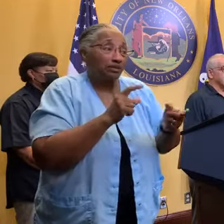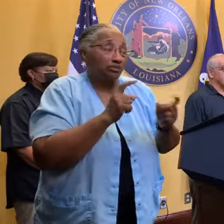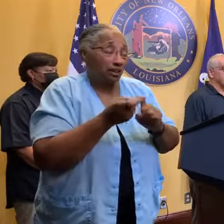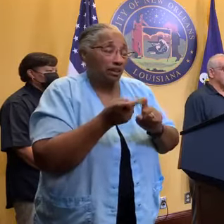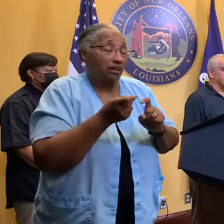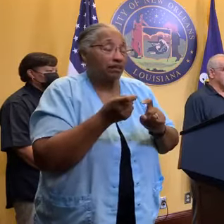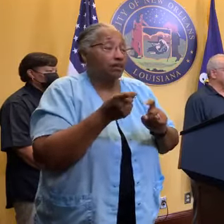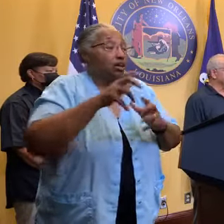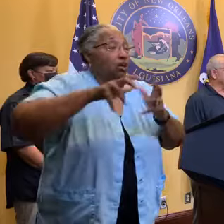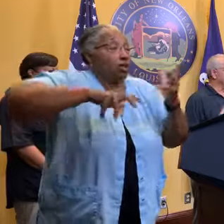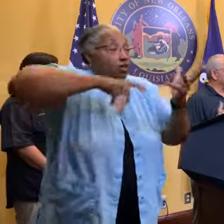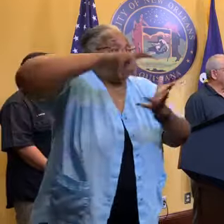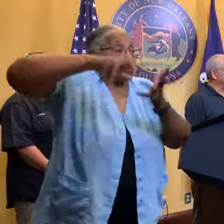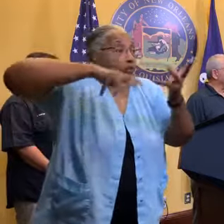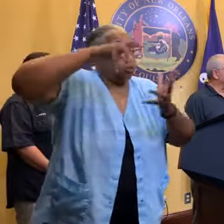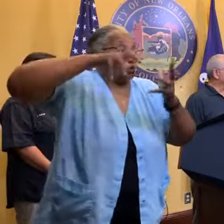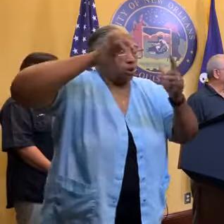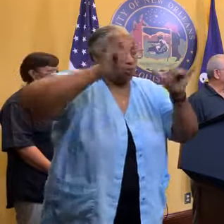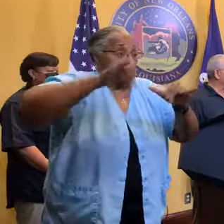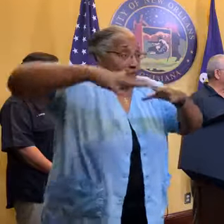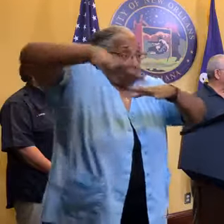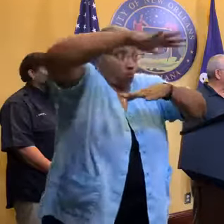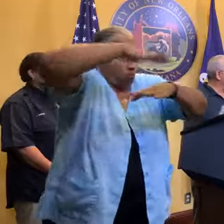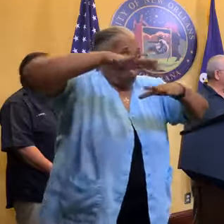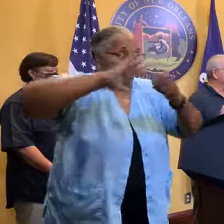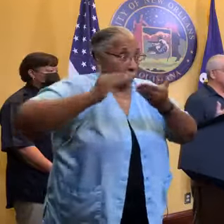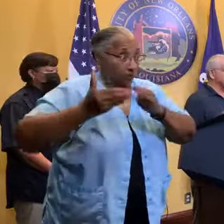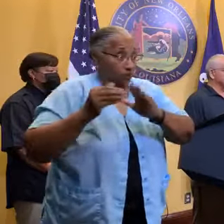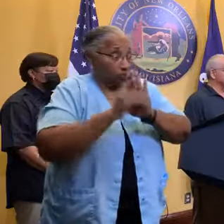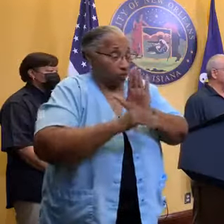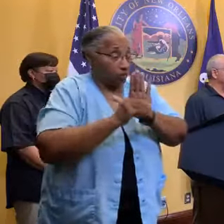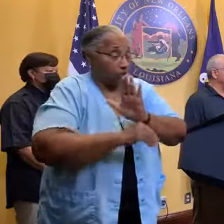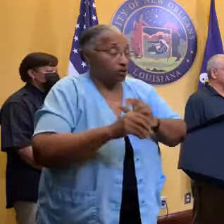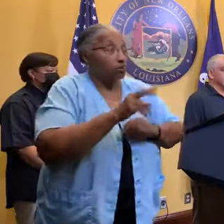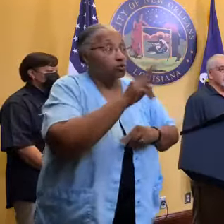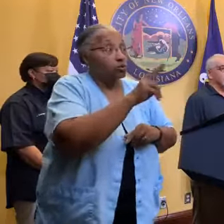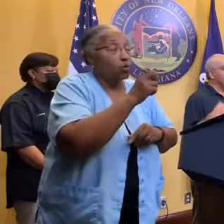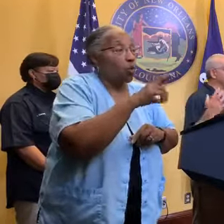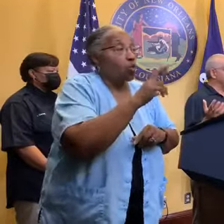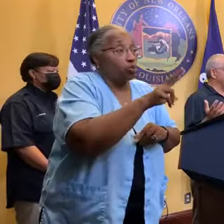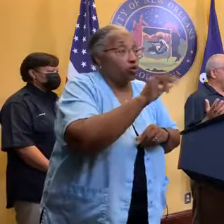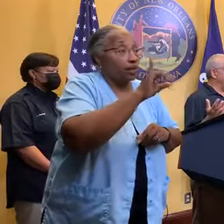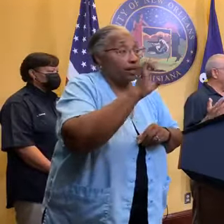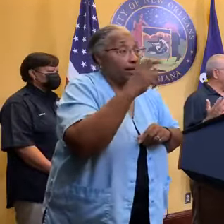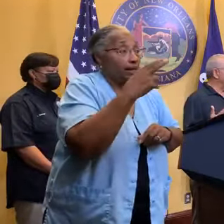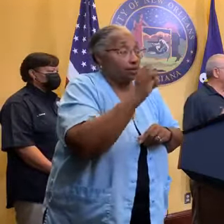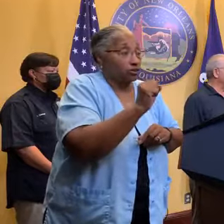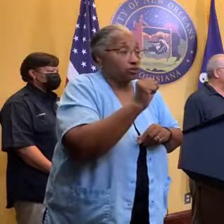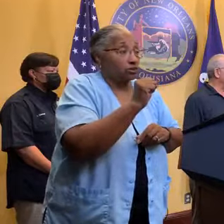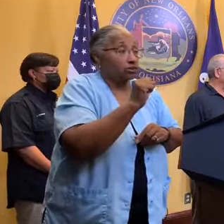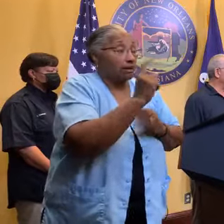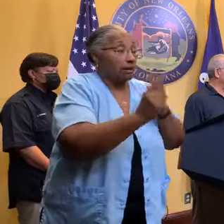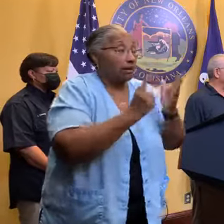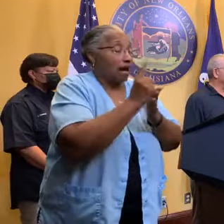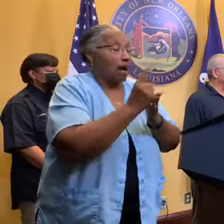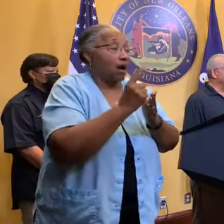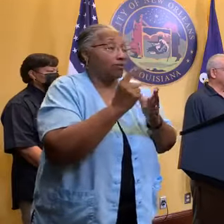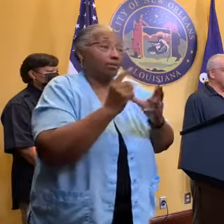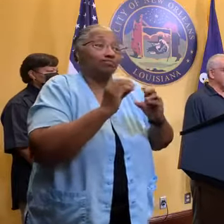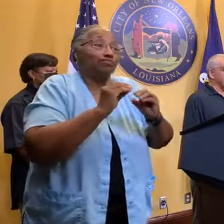lingers over the city, we have the higher intensity of rain, 2 inches, 3 inches an hour, no amount of power or pumping